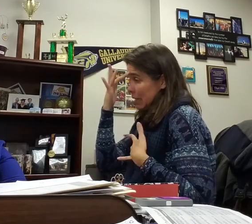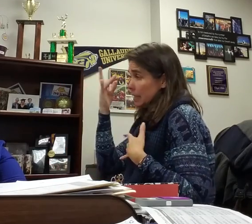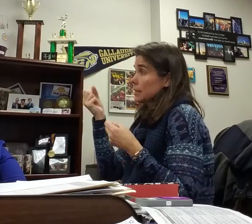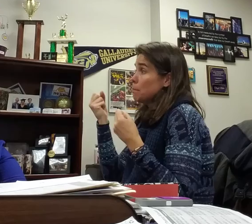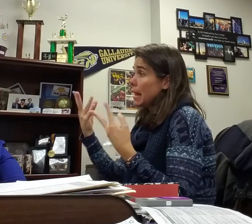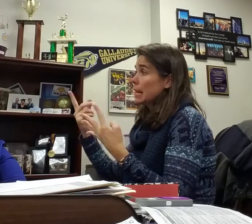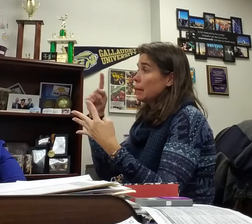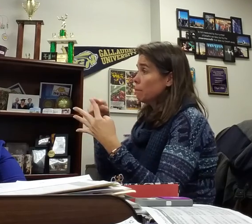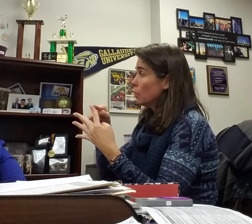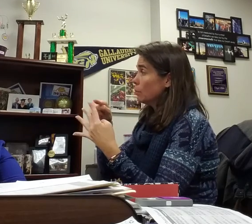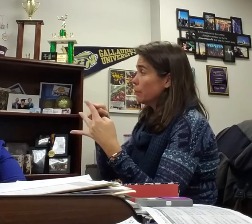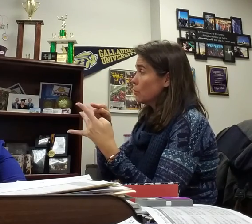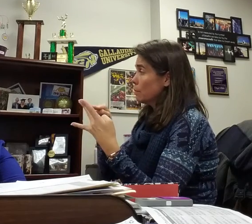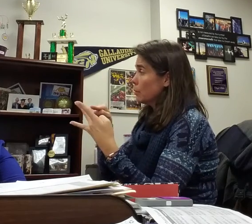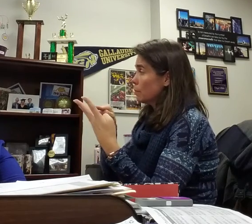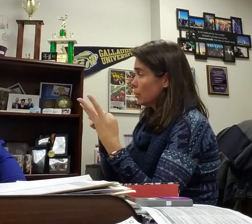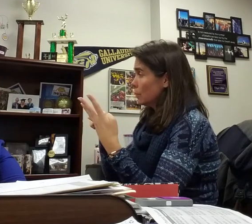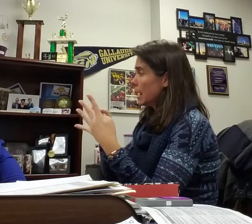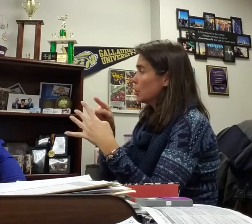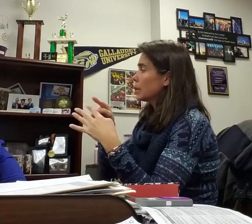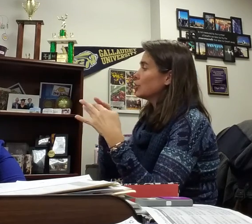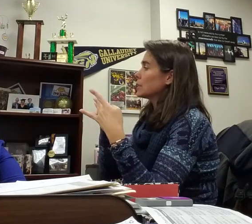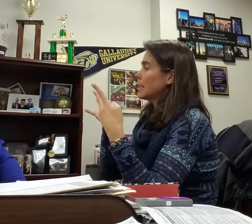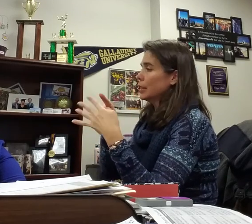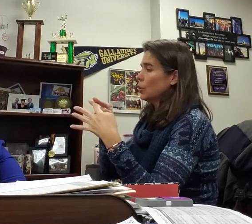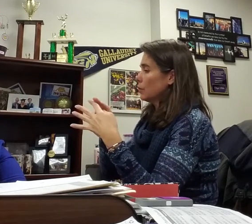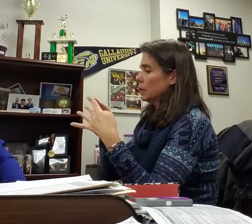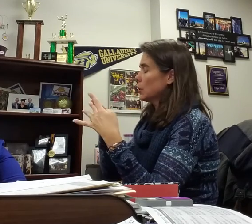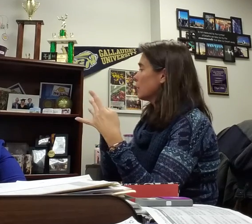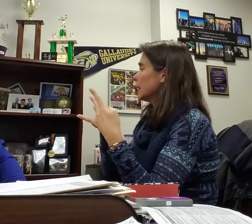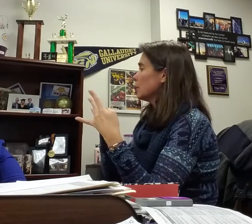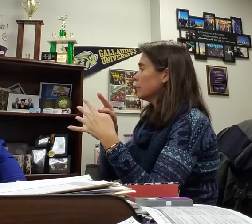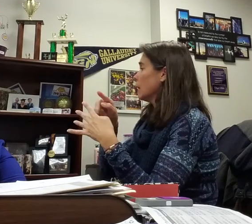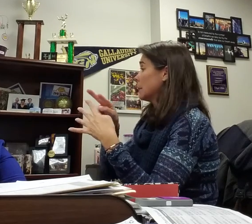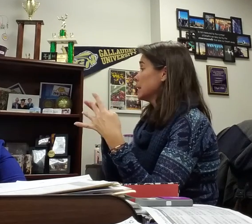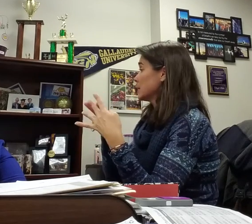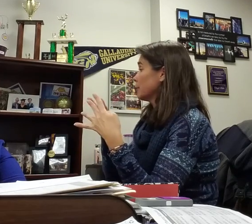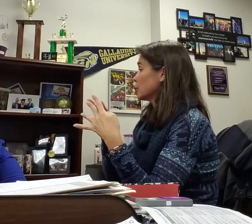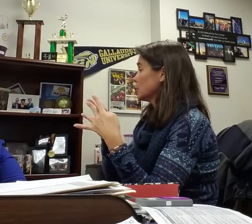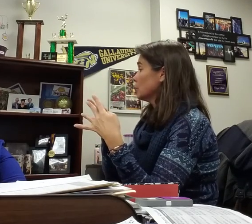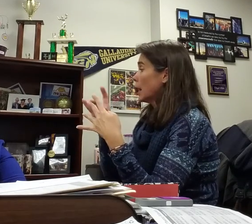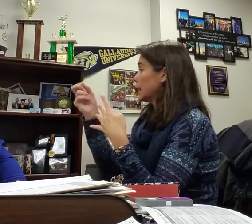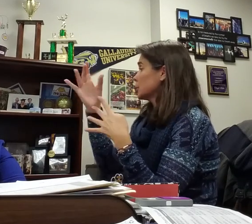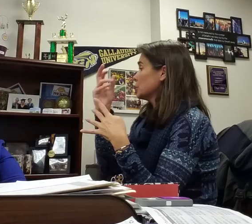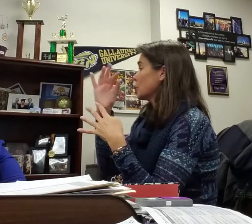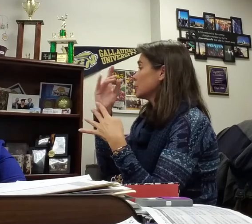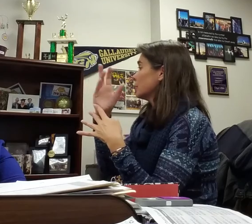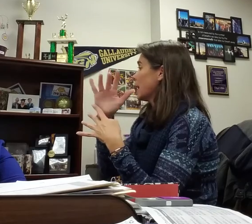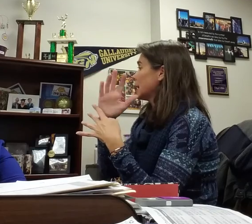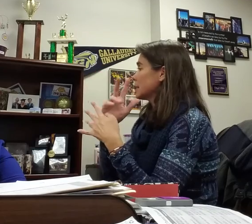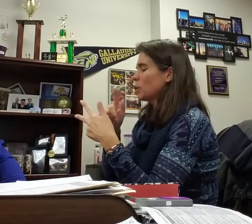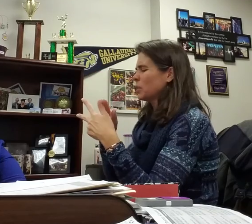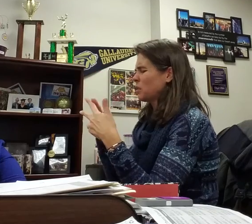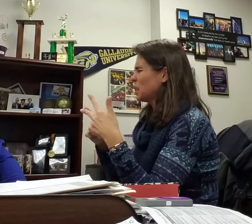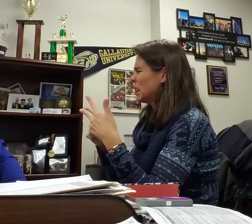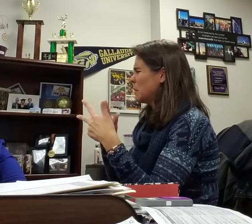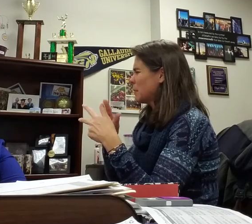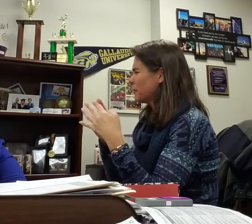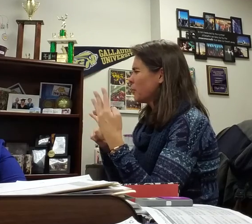sickness, many, boom, boom, boom, boom. And you can just say, because already you've like missed the first two, right? Because she was going too fast. Yeah. There were 3, maybe 4, I